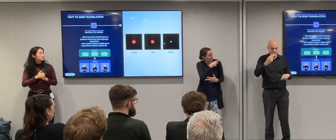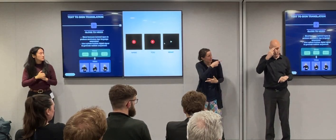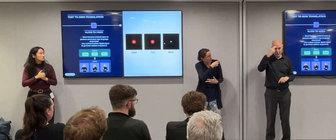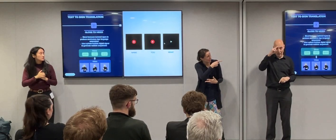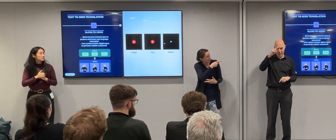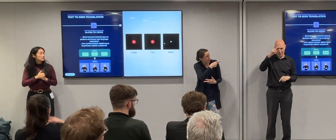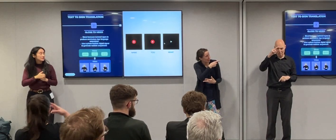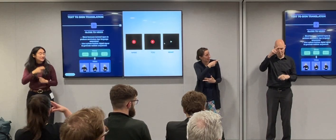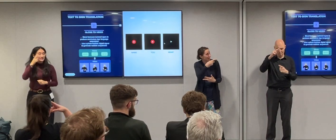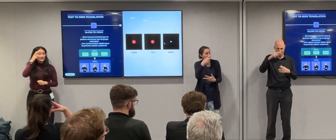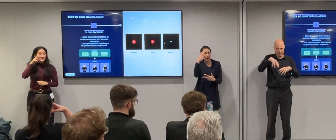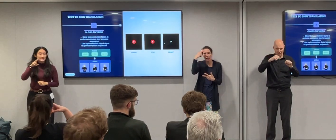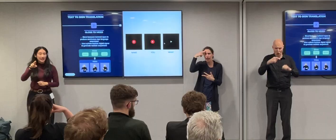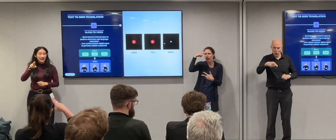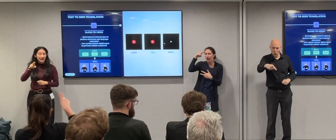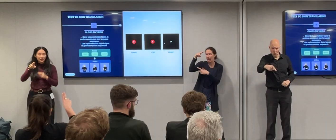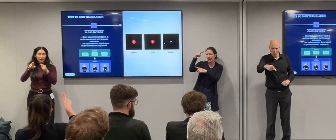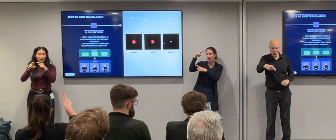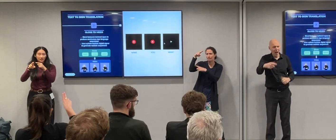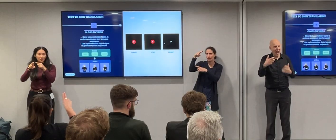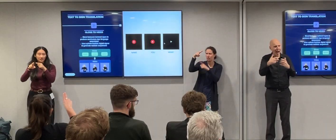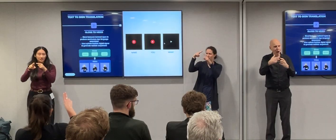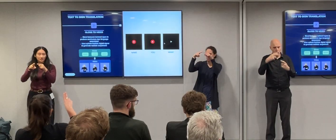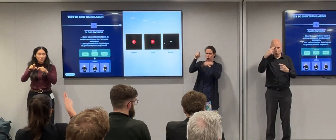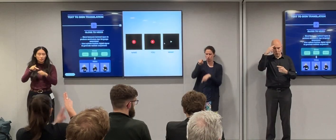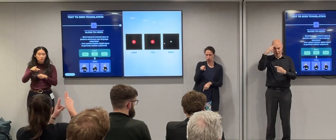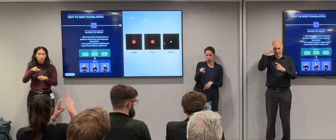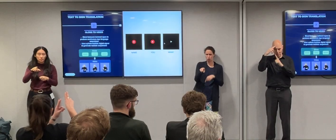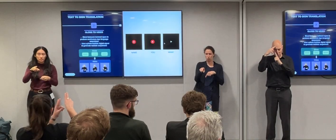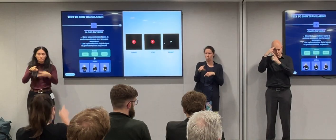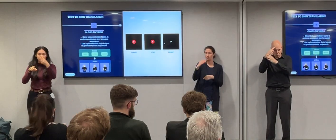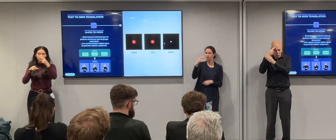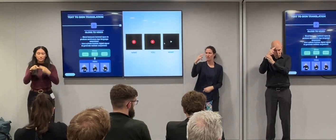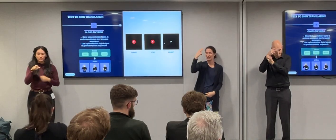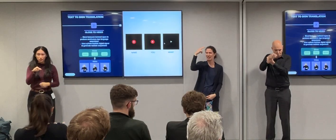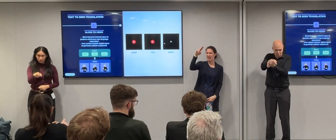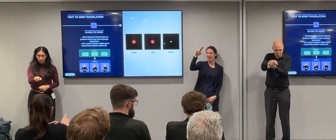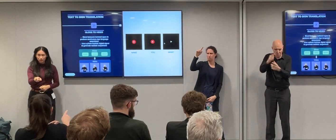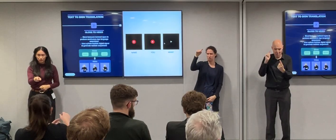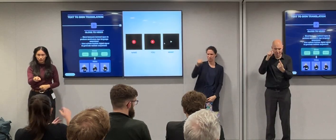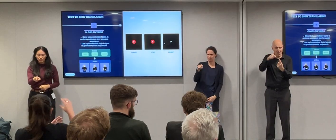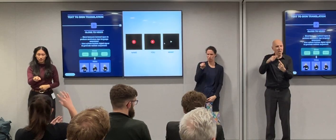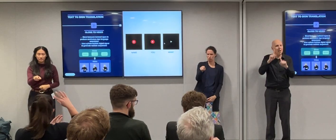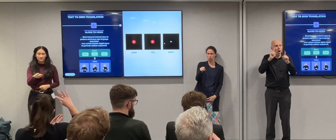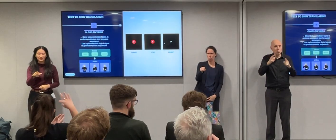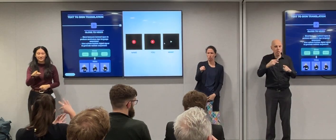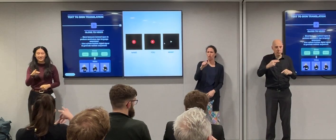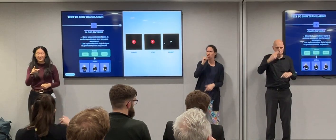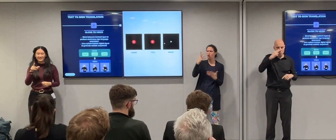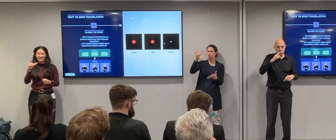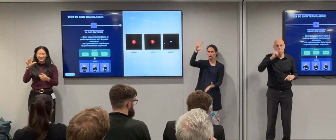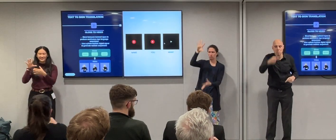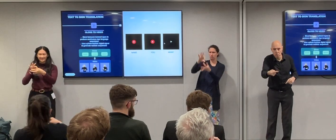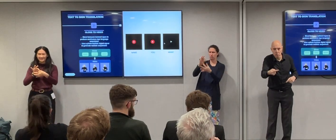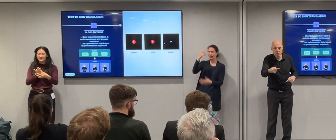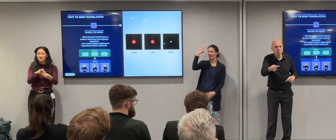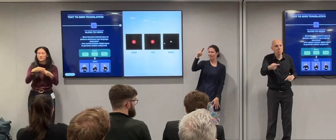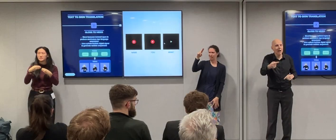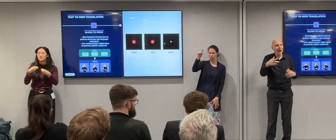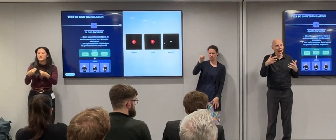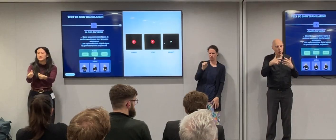you start down there. Kind of what do you do in the middle there? Instead of just sticking them together, how do you actually make that